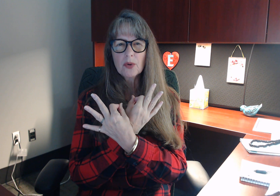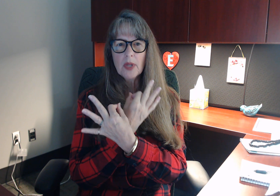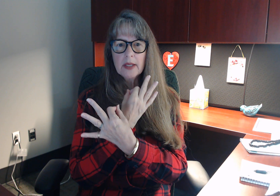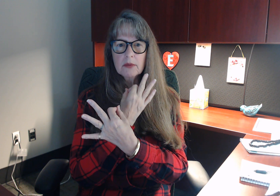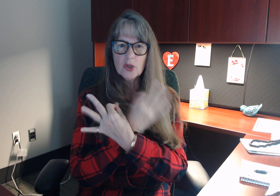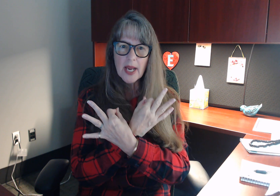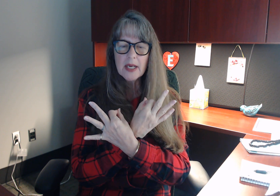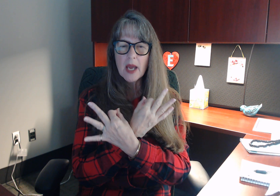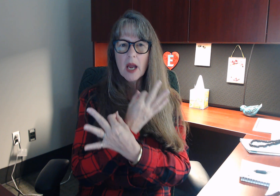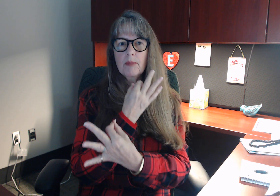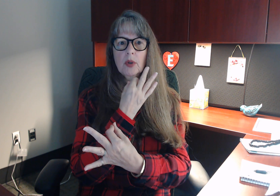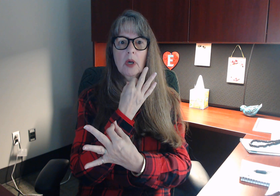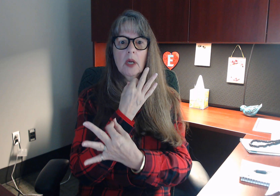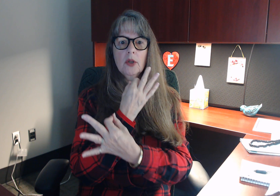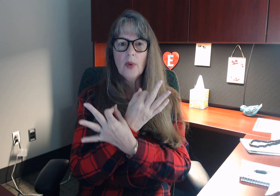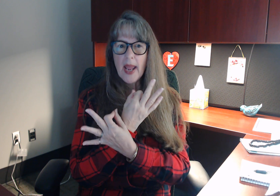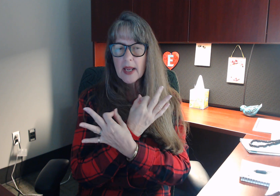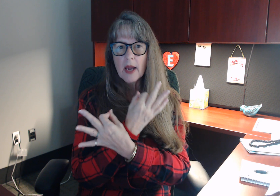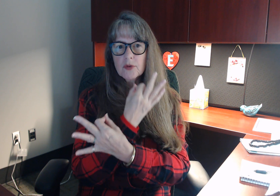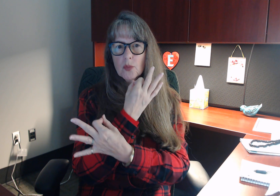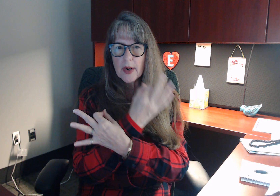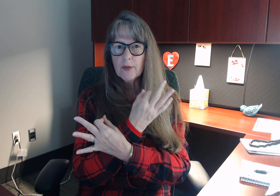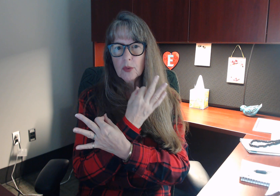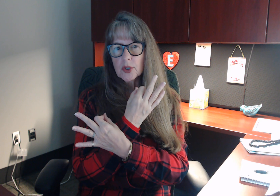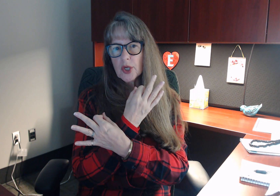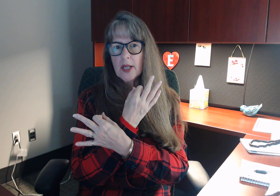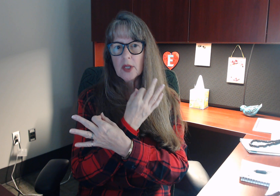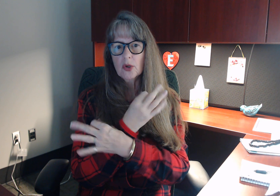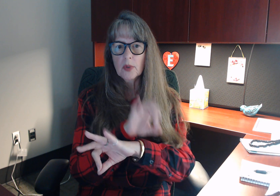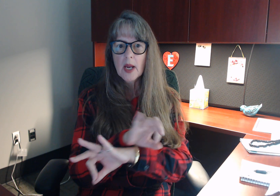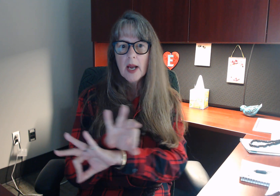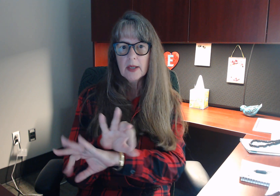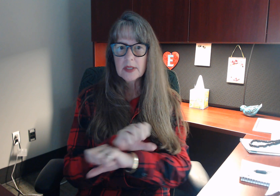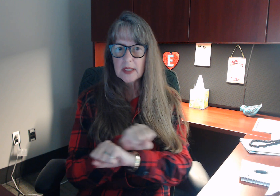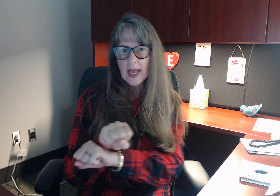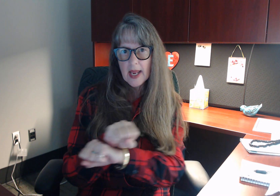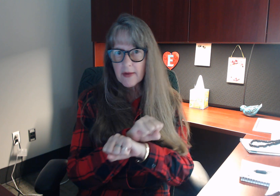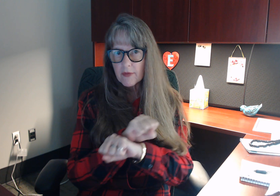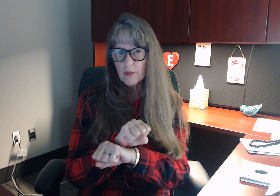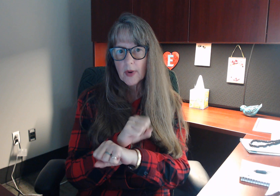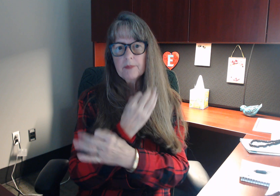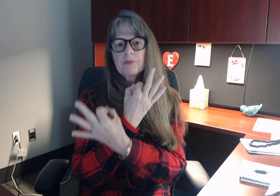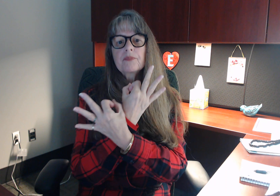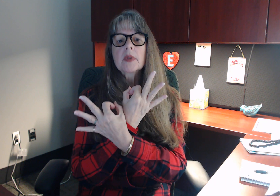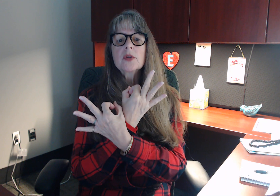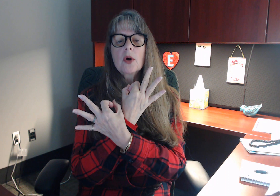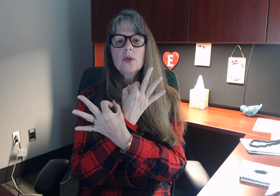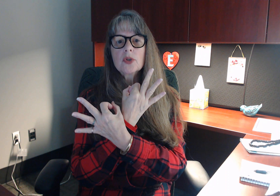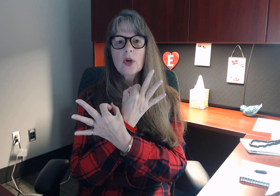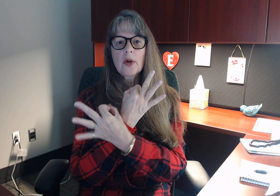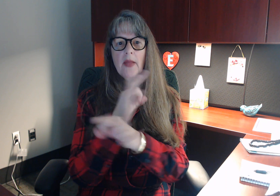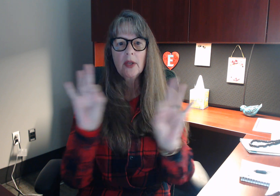like chained up or, handcuffed or whatever. You're in chains like you were a slave, right? So you start and then you